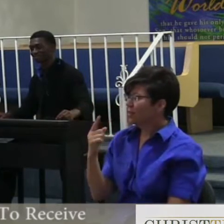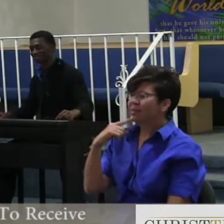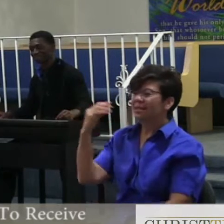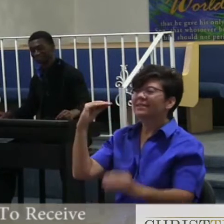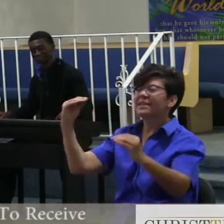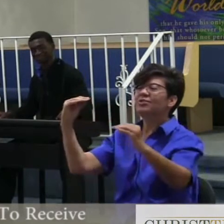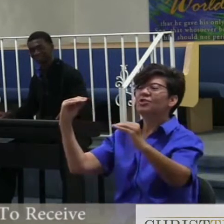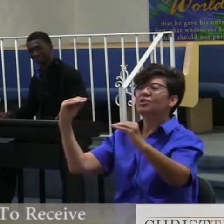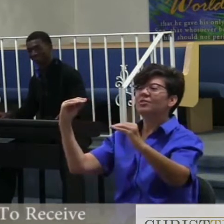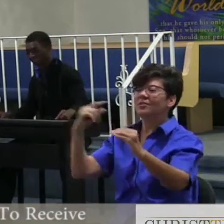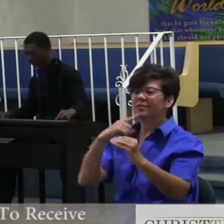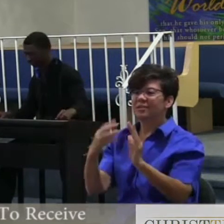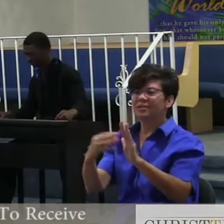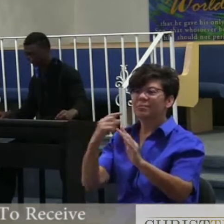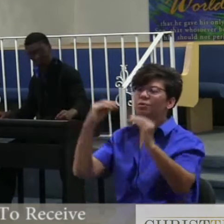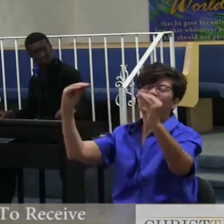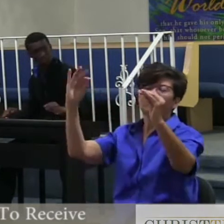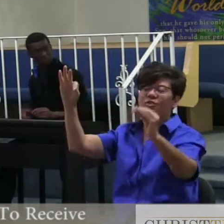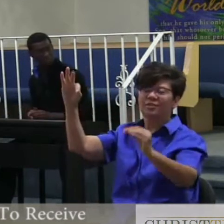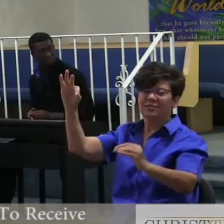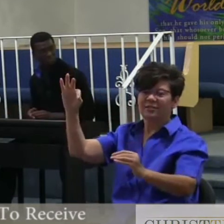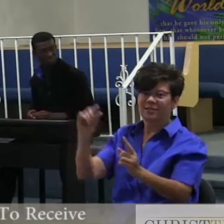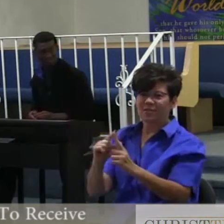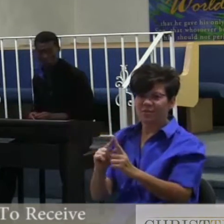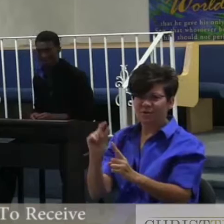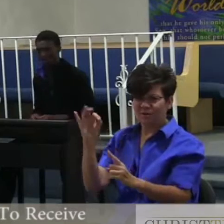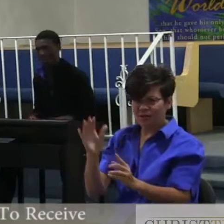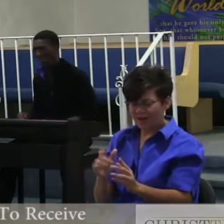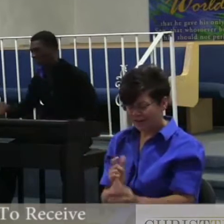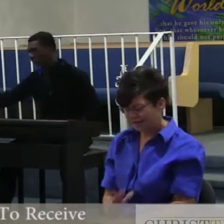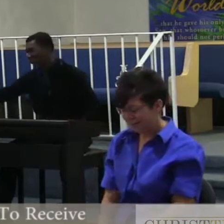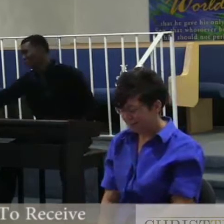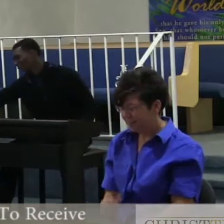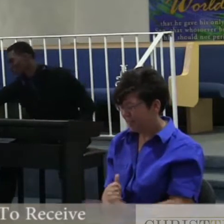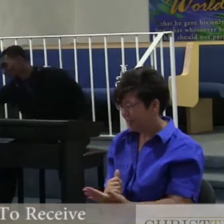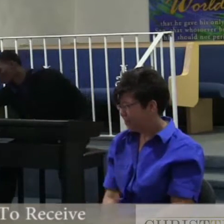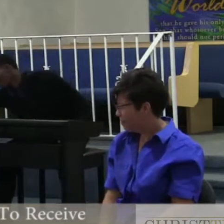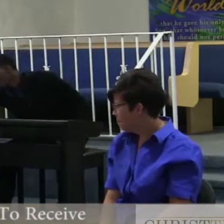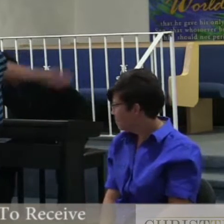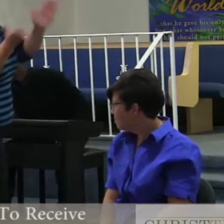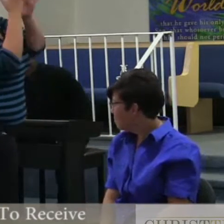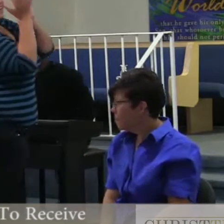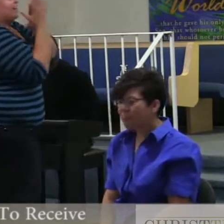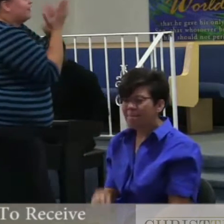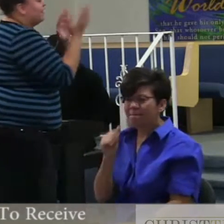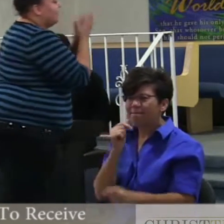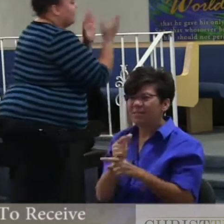teach, preach the word of God. Amen.